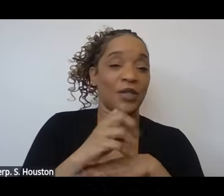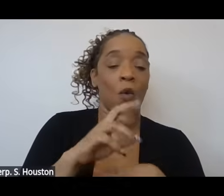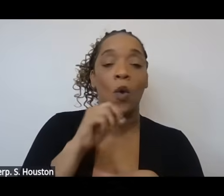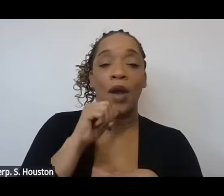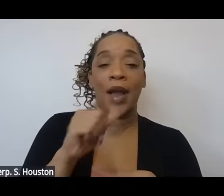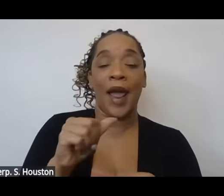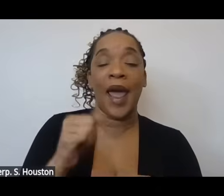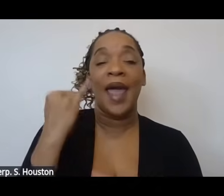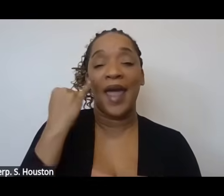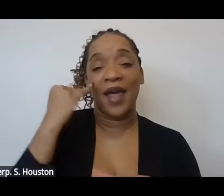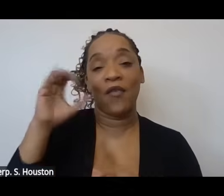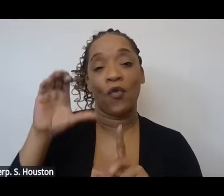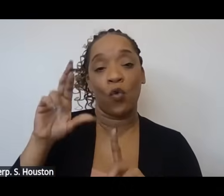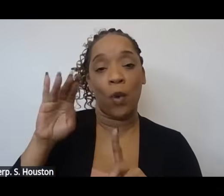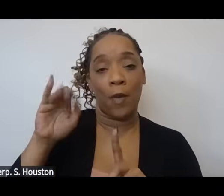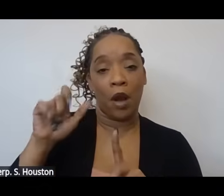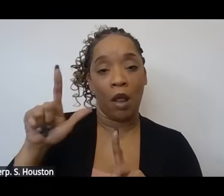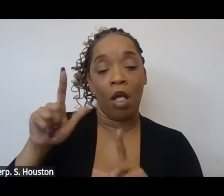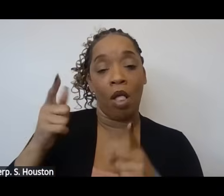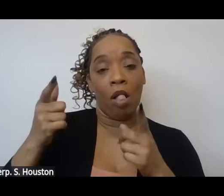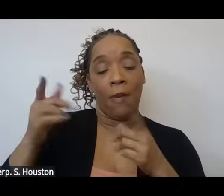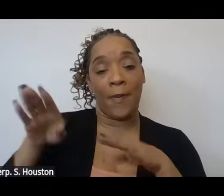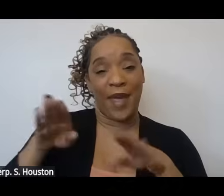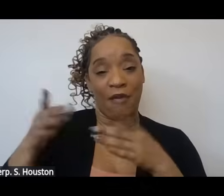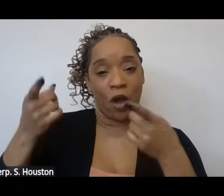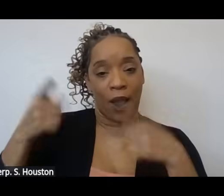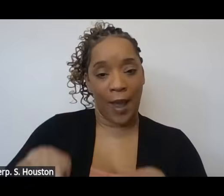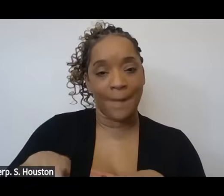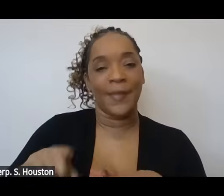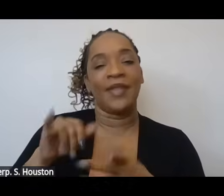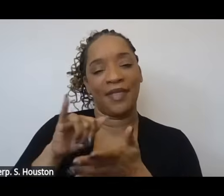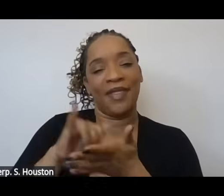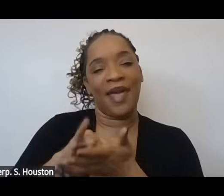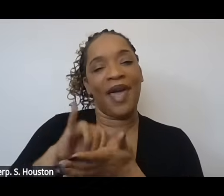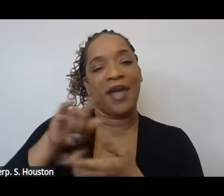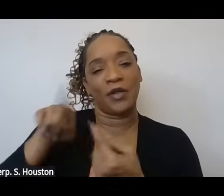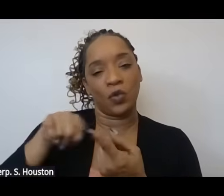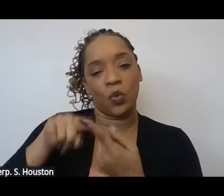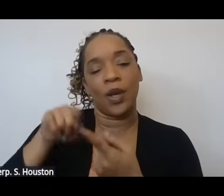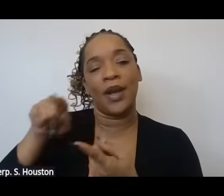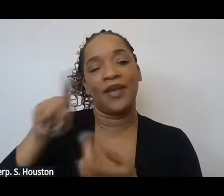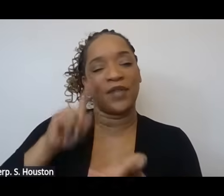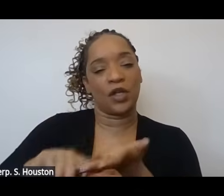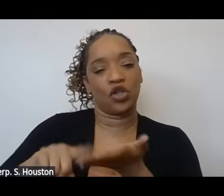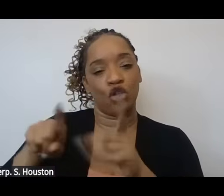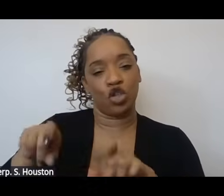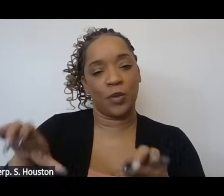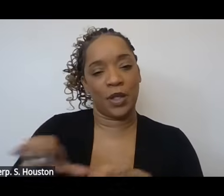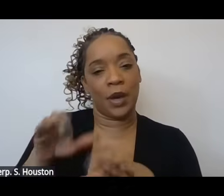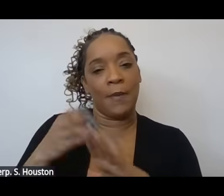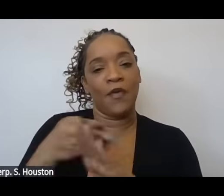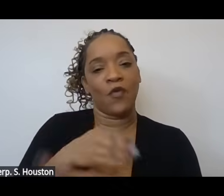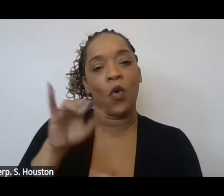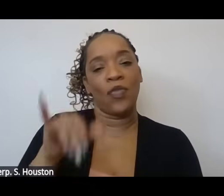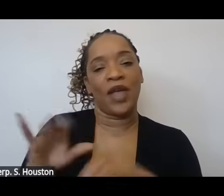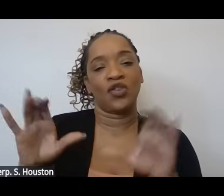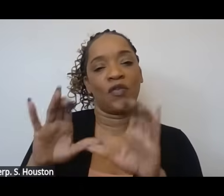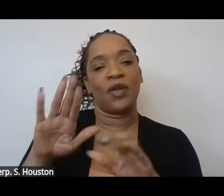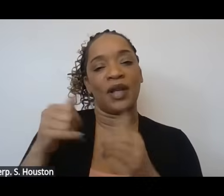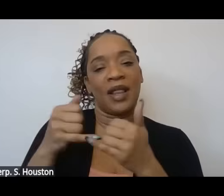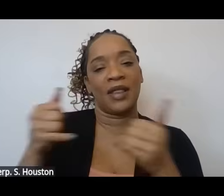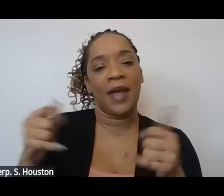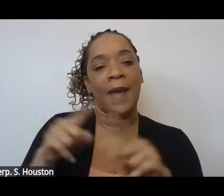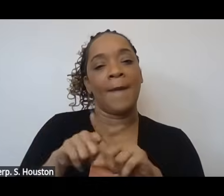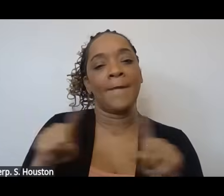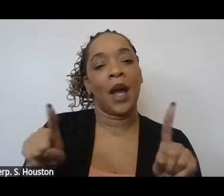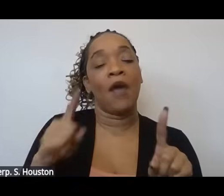doesn't need to be done before the certification deadline. But for purposes of helping you make the right decision on each of these